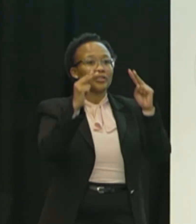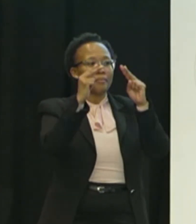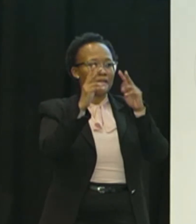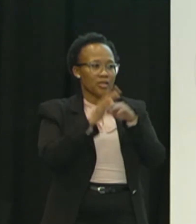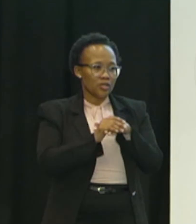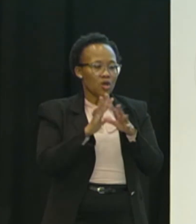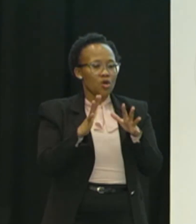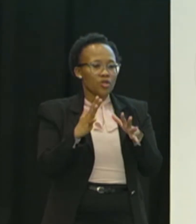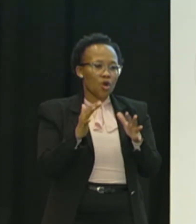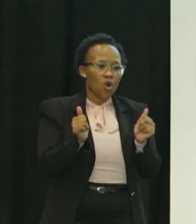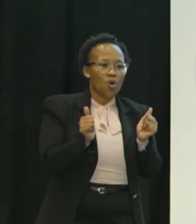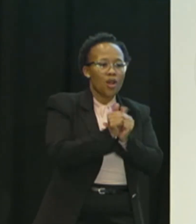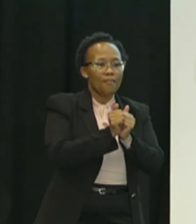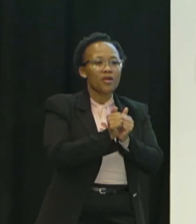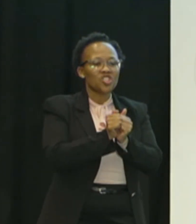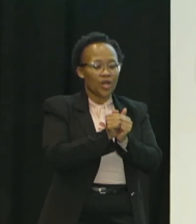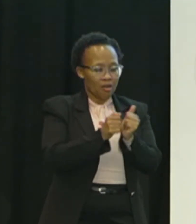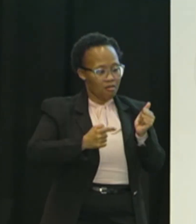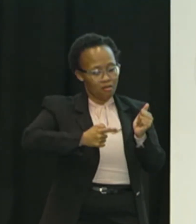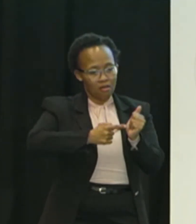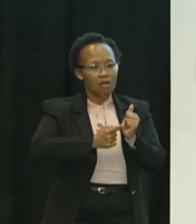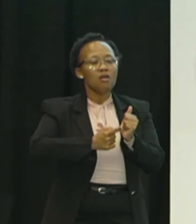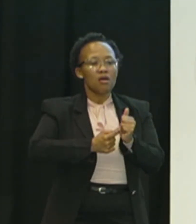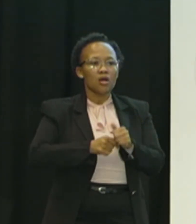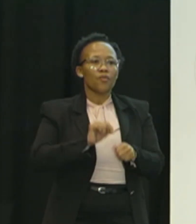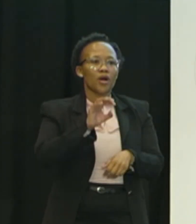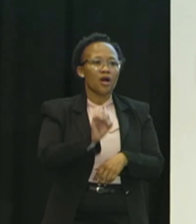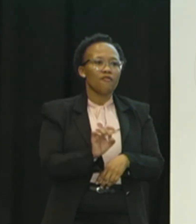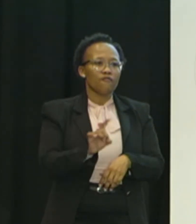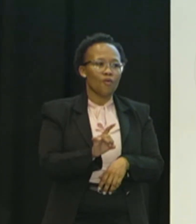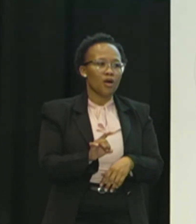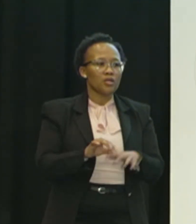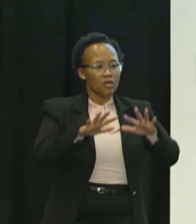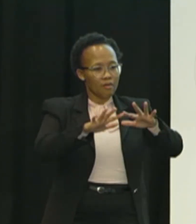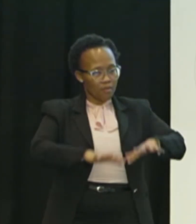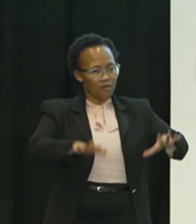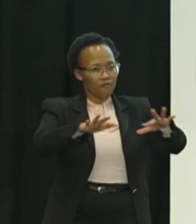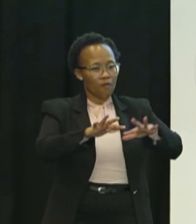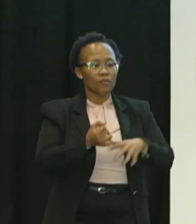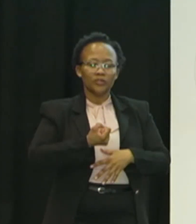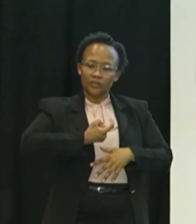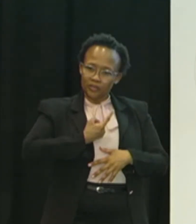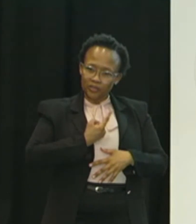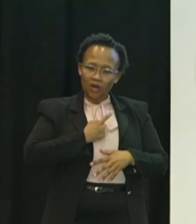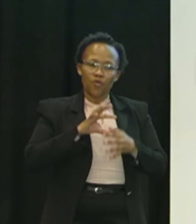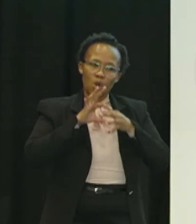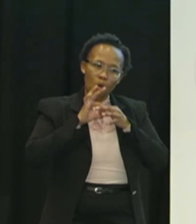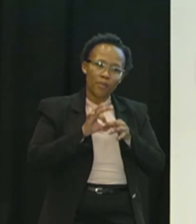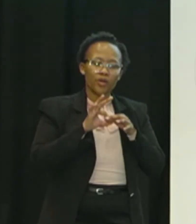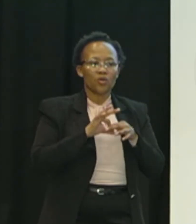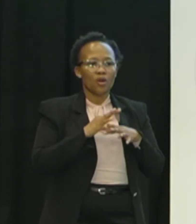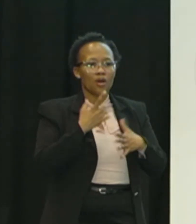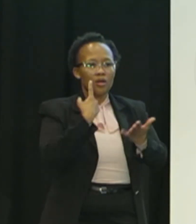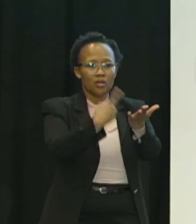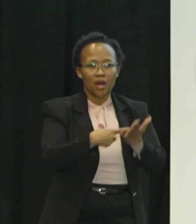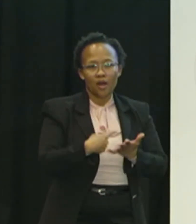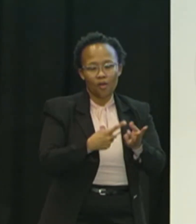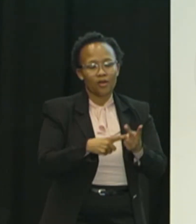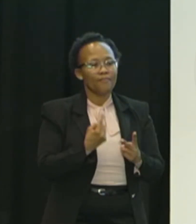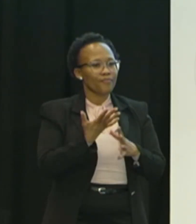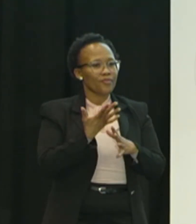that this becomes a platform where once again we commit ourselves into a dialogue, into collaborations,